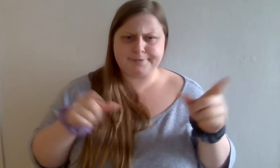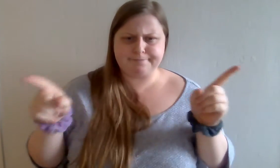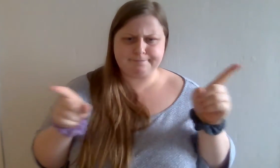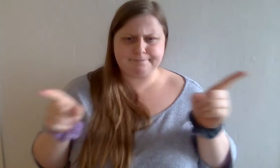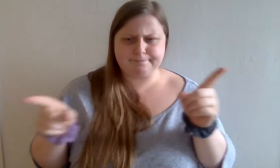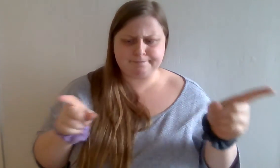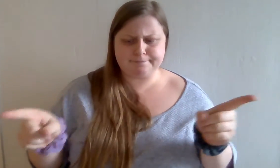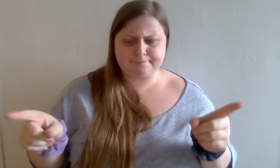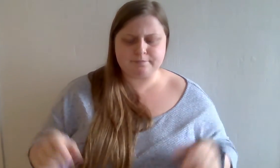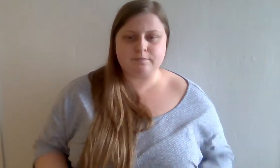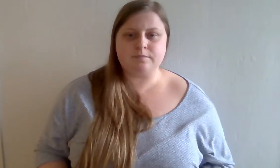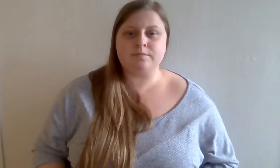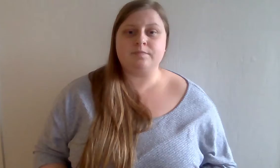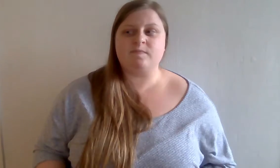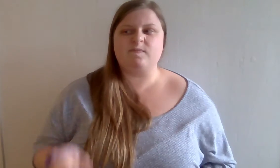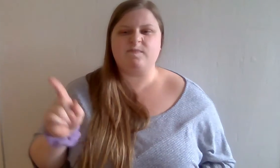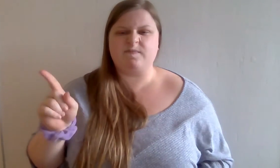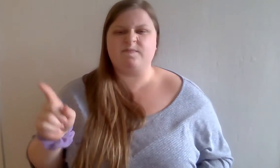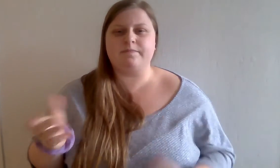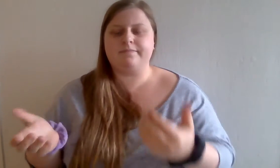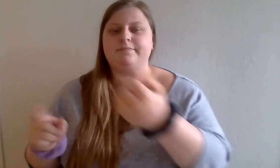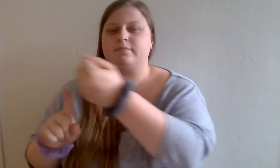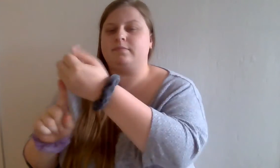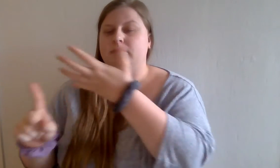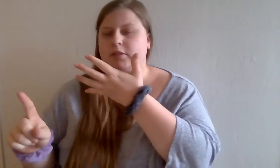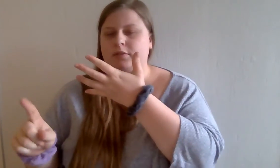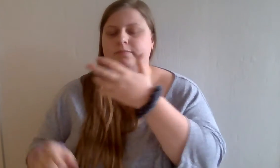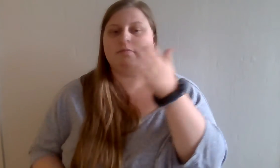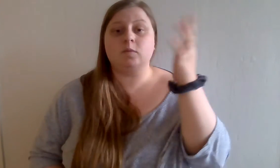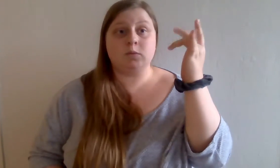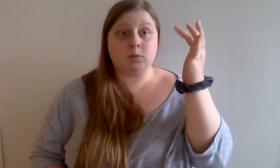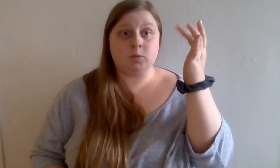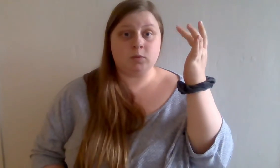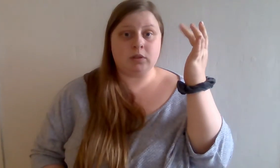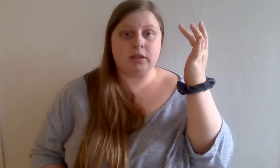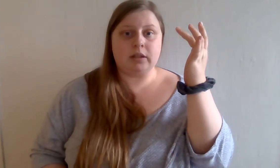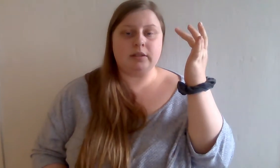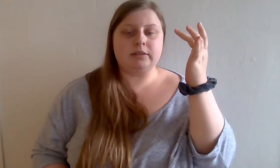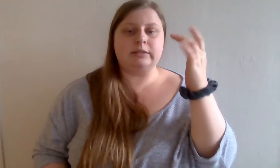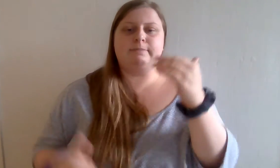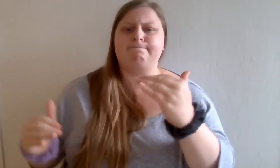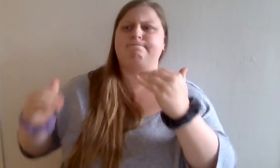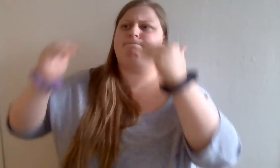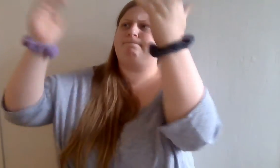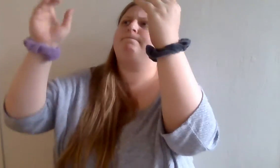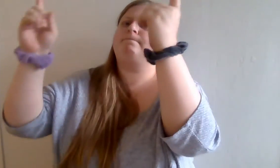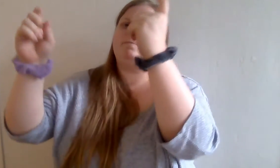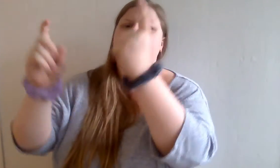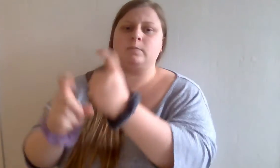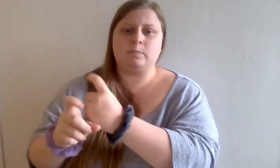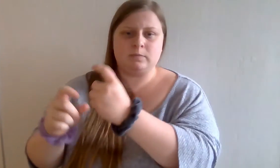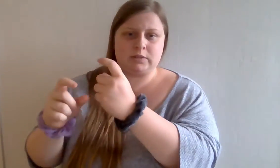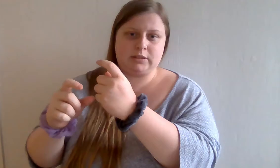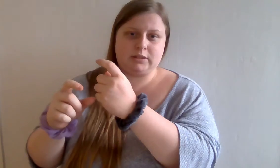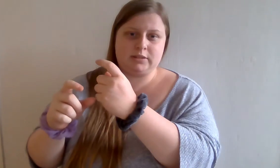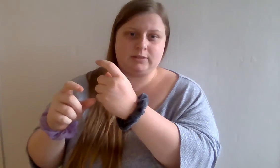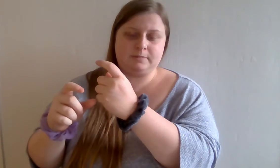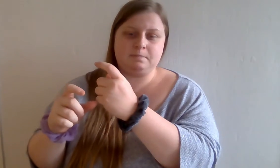Is that a recast or expansion? It's an expansion because it fixed the grammar,